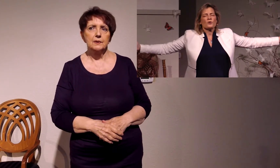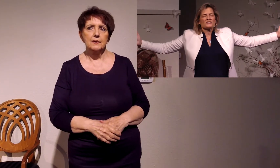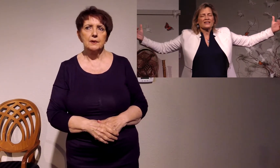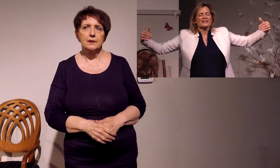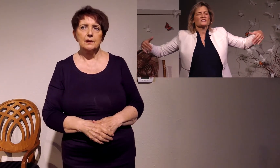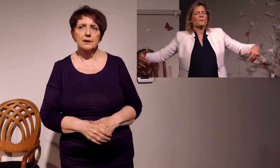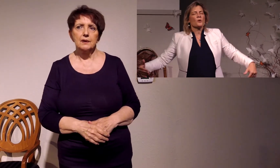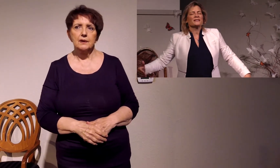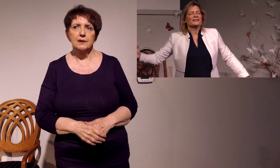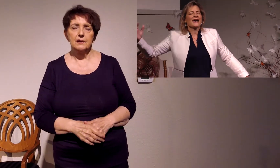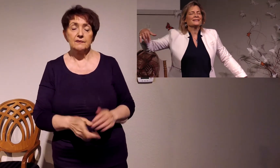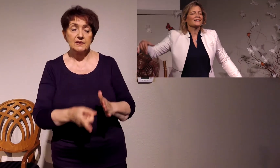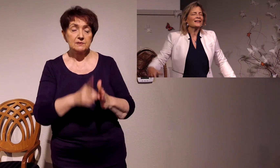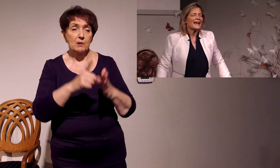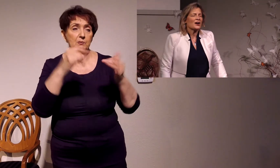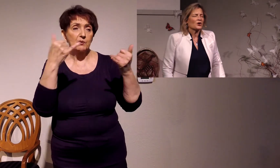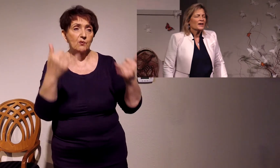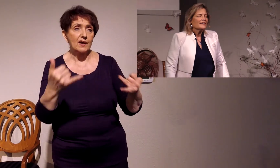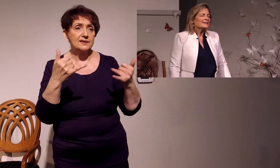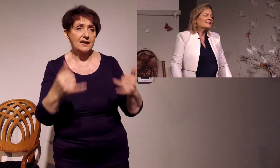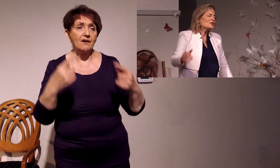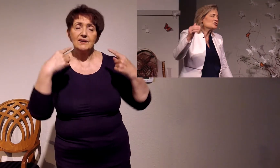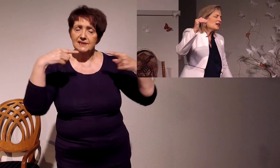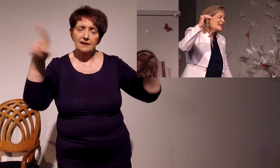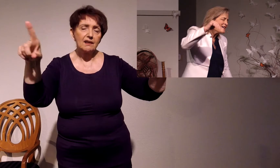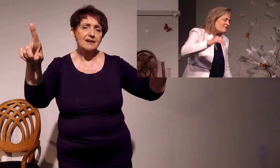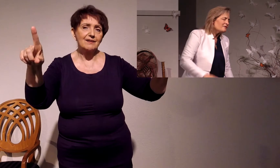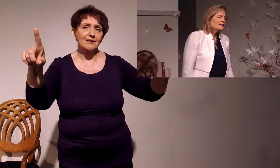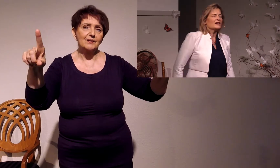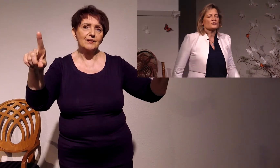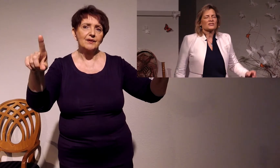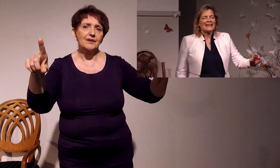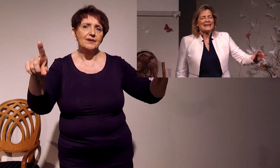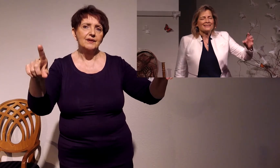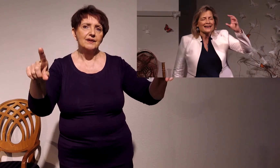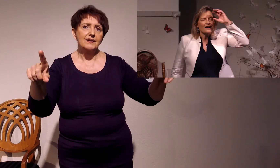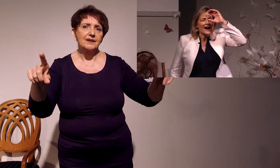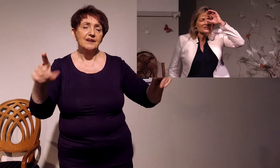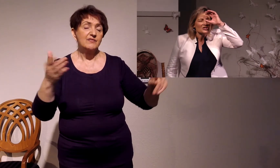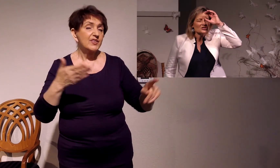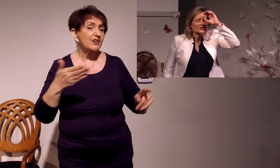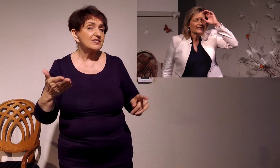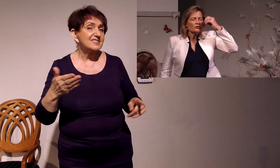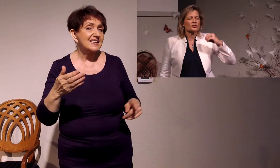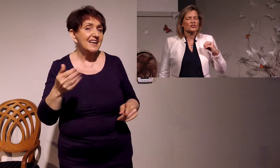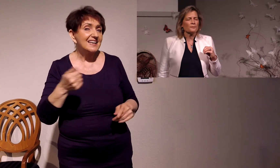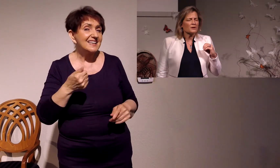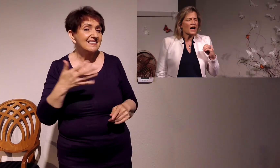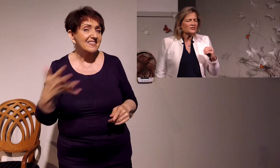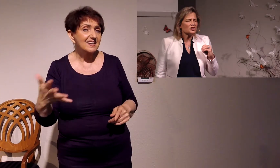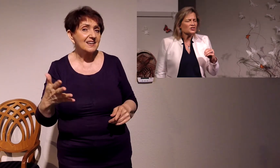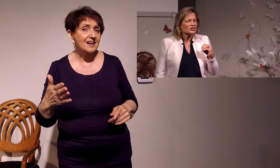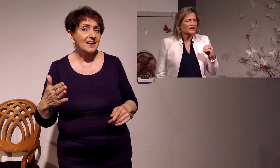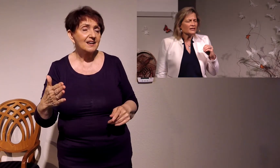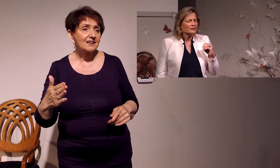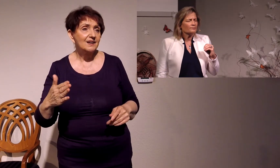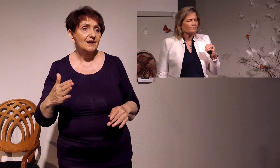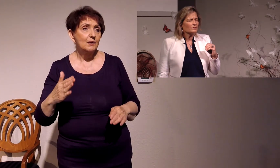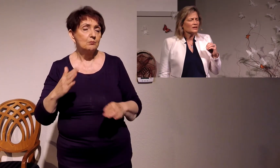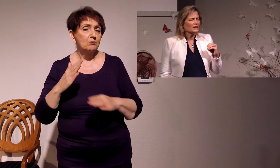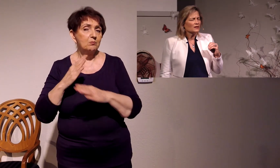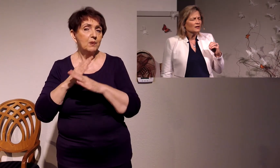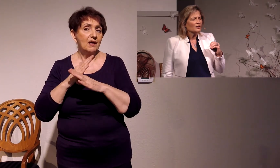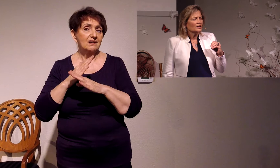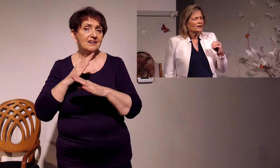And so it's in this moment that I declare that if there is anything consciously or subconsciously